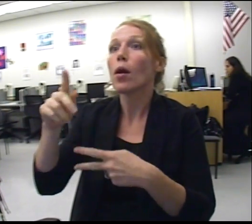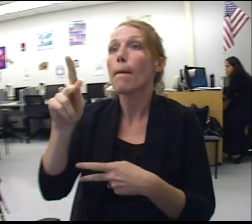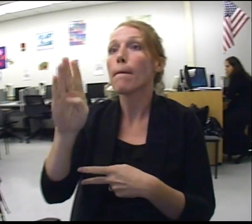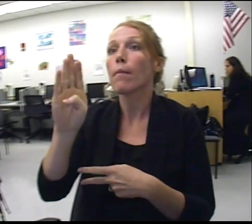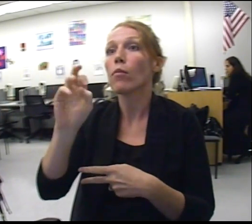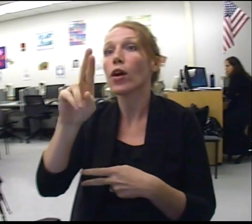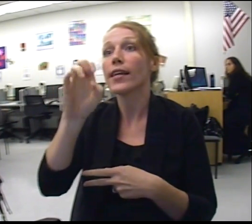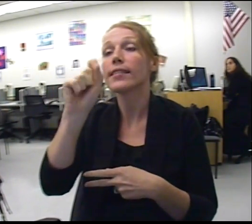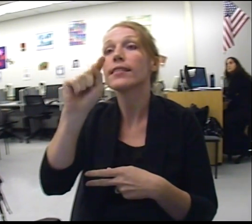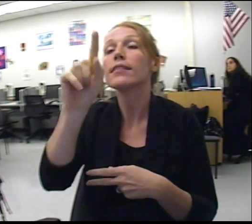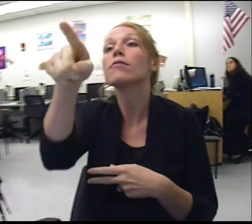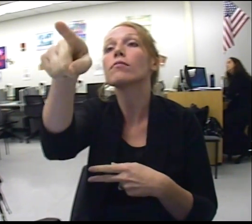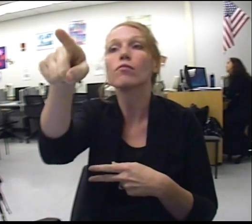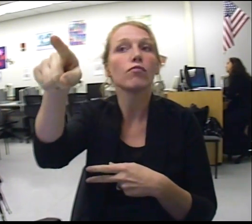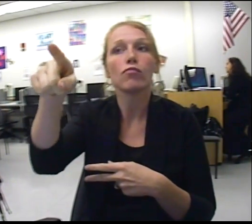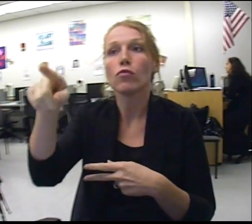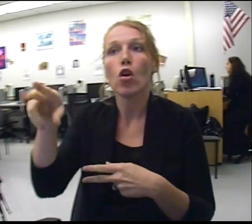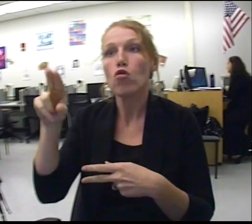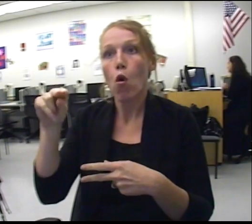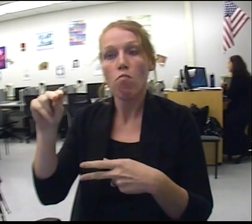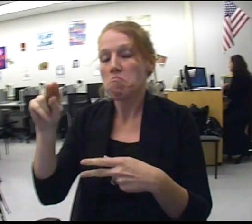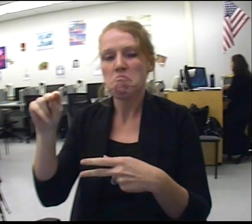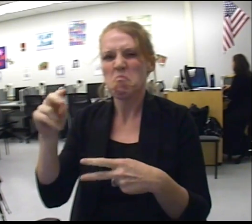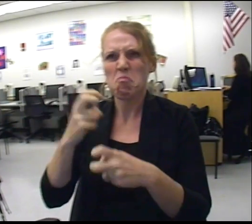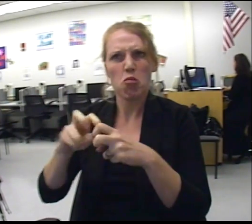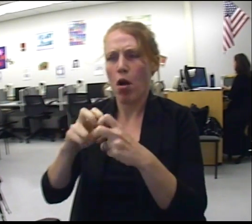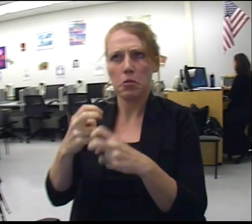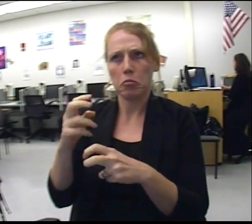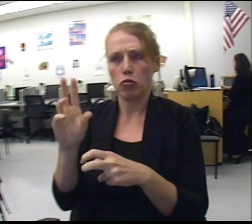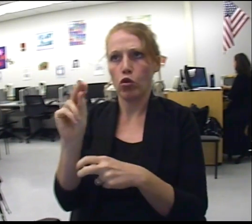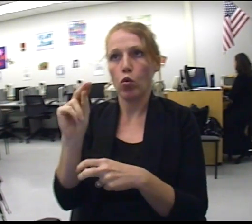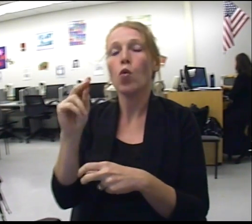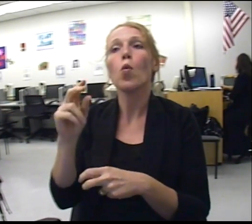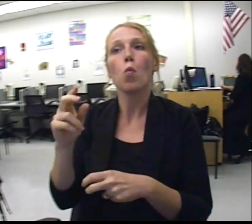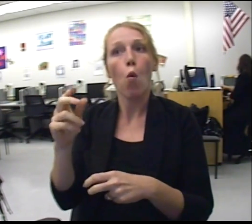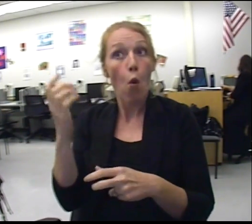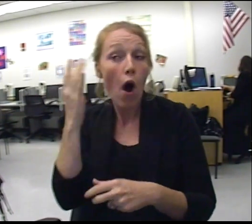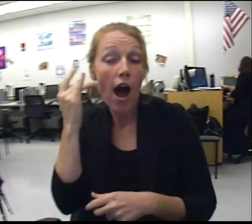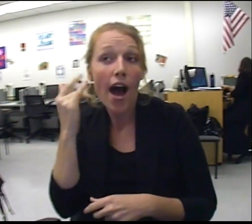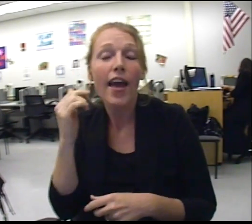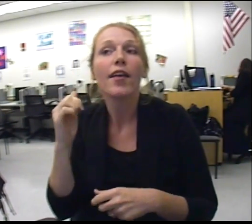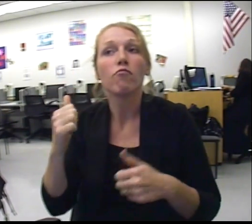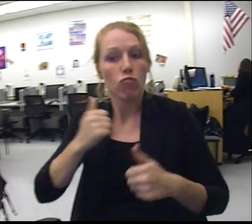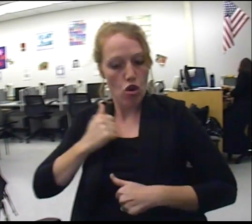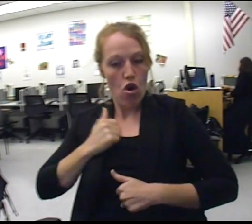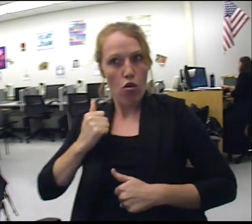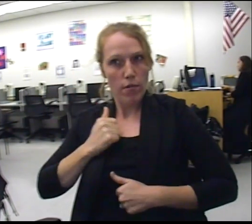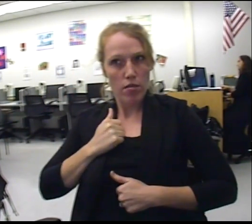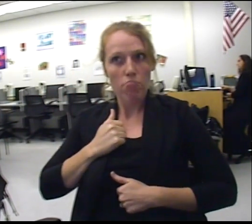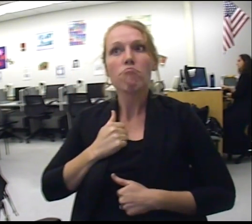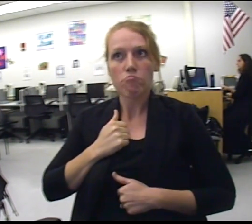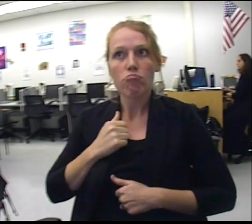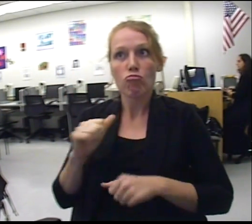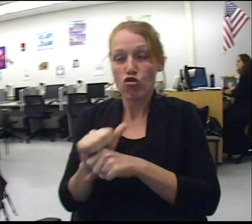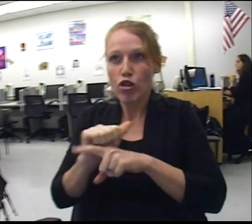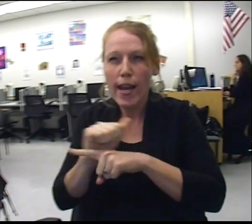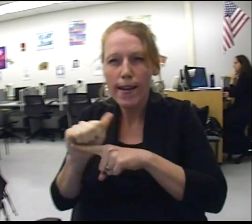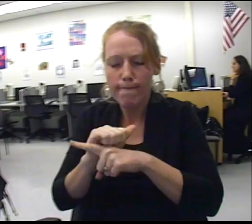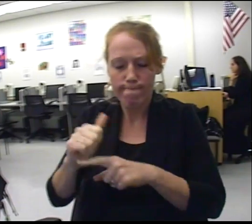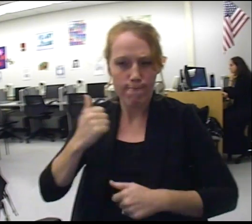Now, they didn't have problems with that. Remember, they had a trained army that had the red coats, and they were ready to go. What was their other problem? Maybe?